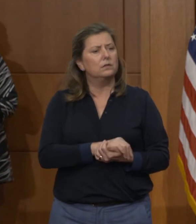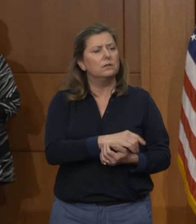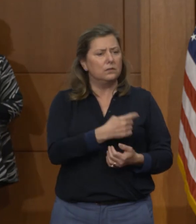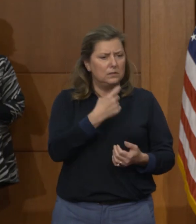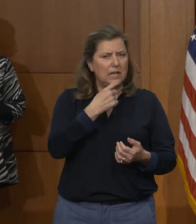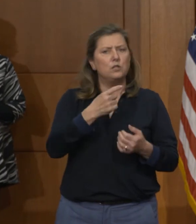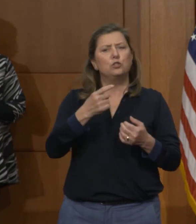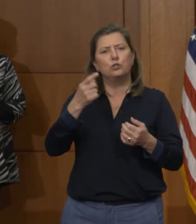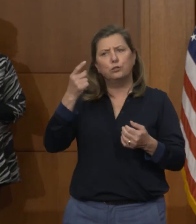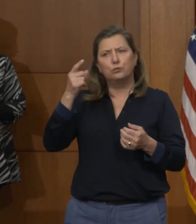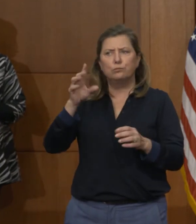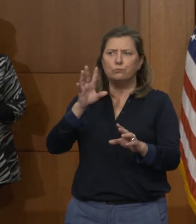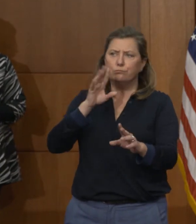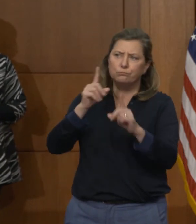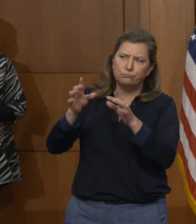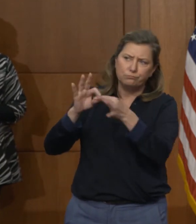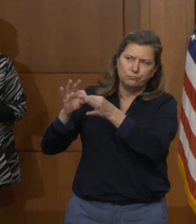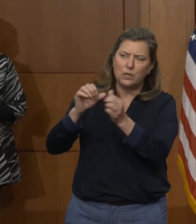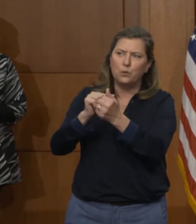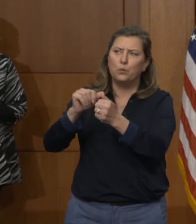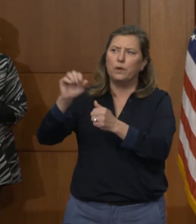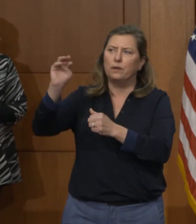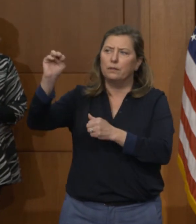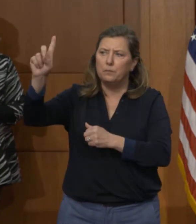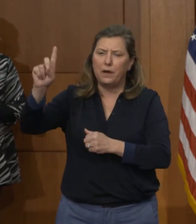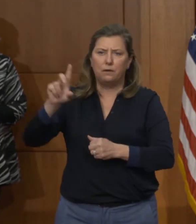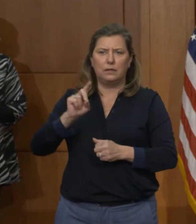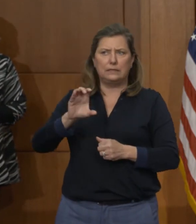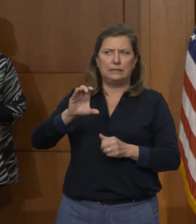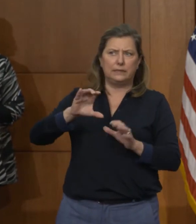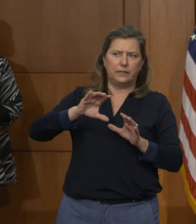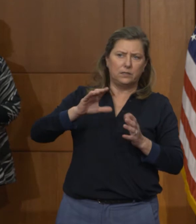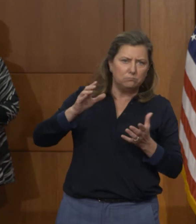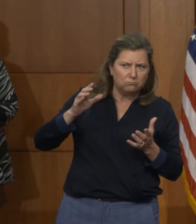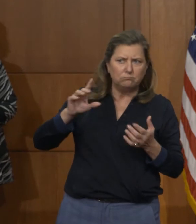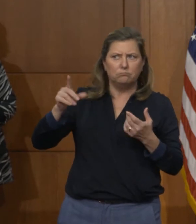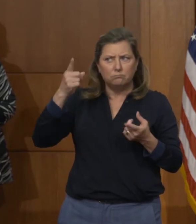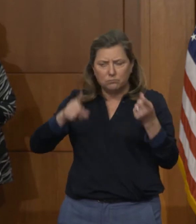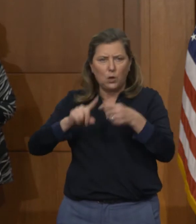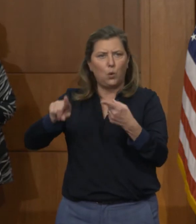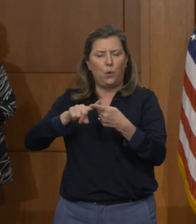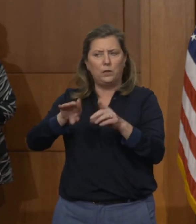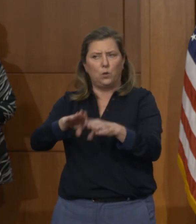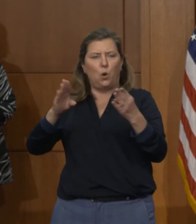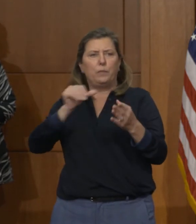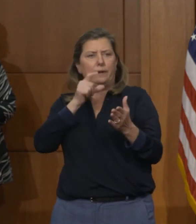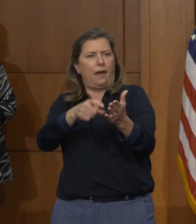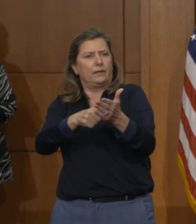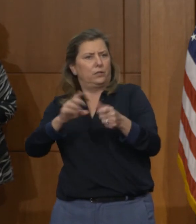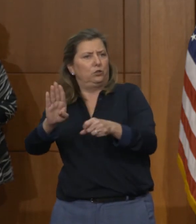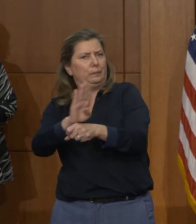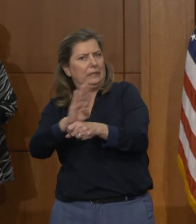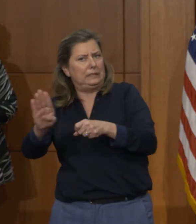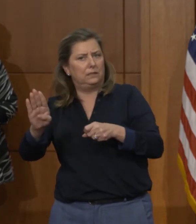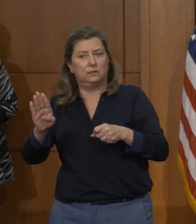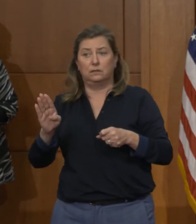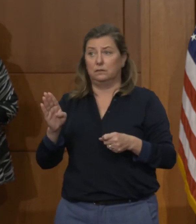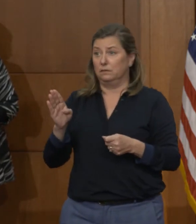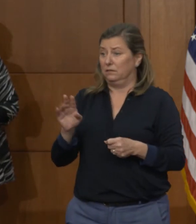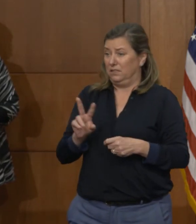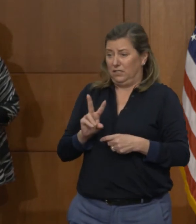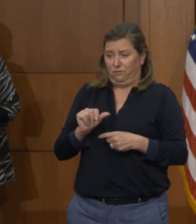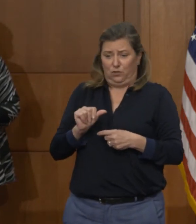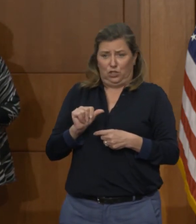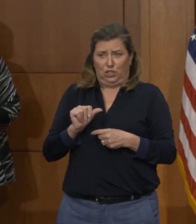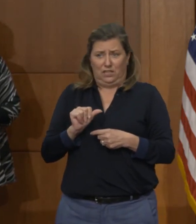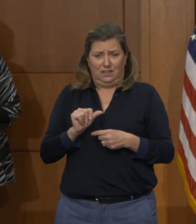and DC about when to allow for non-essential businesses to reopen. Since much of Virginia is not experiencing the